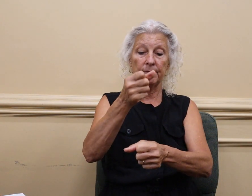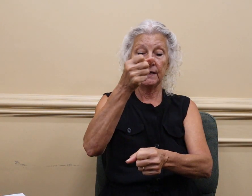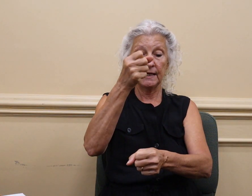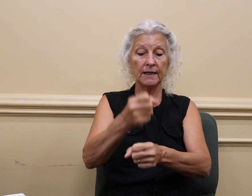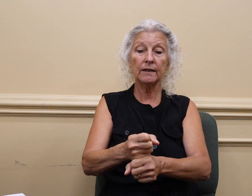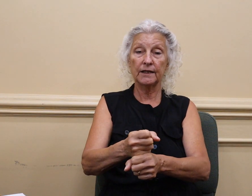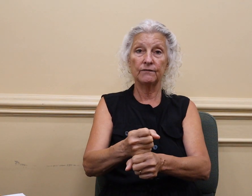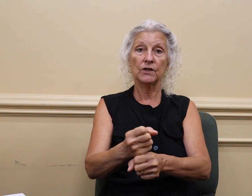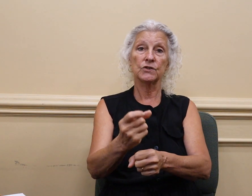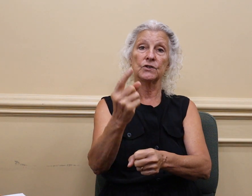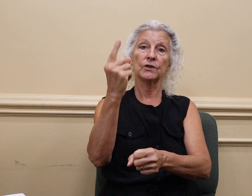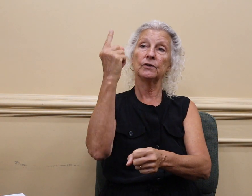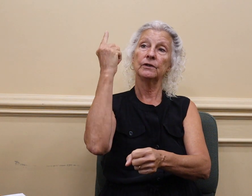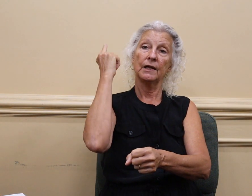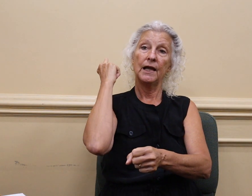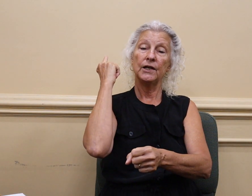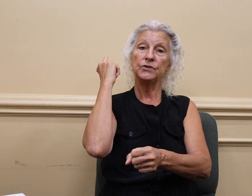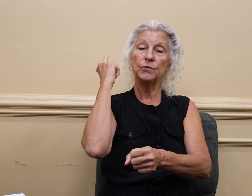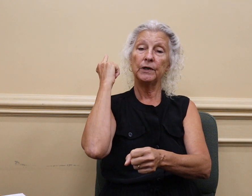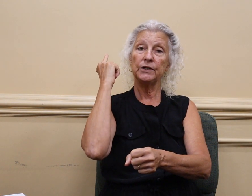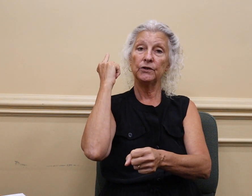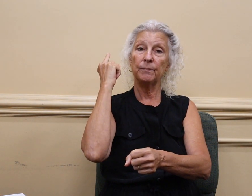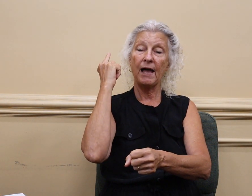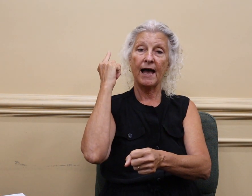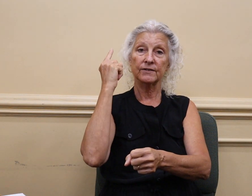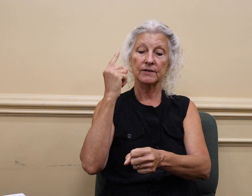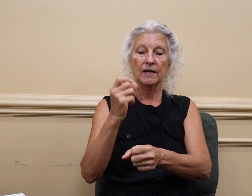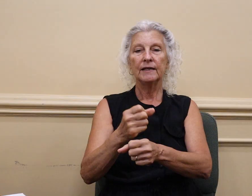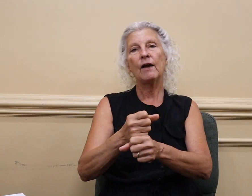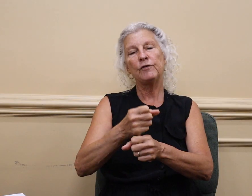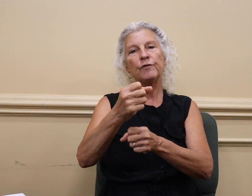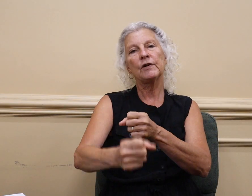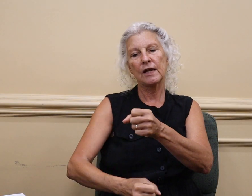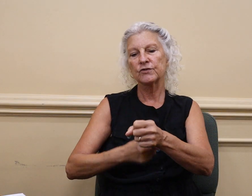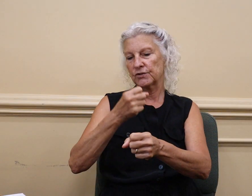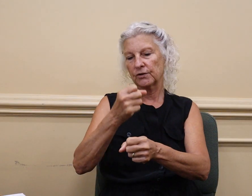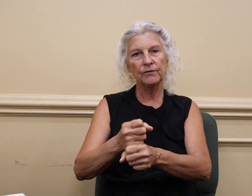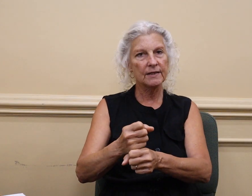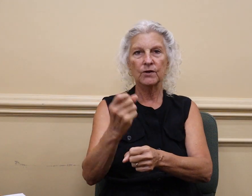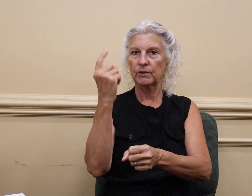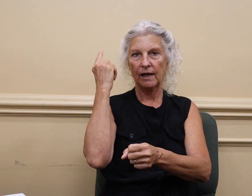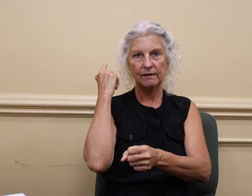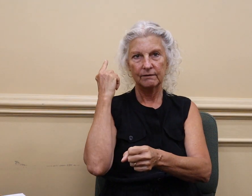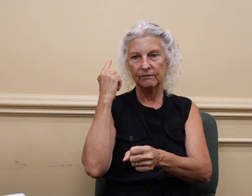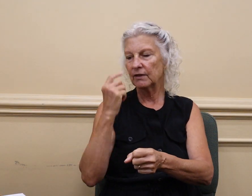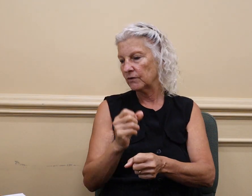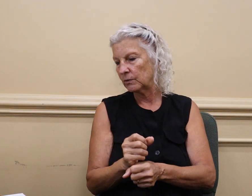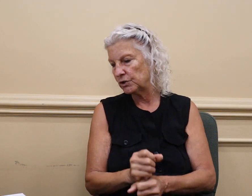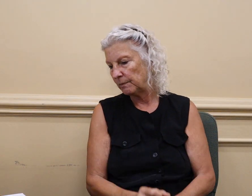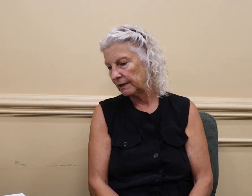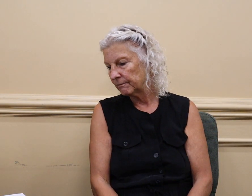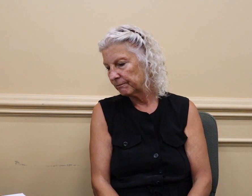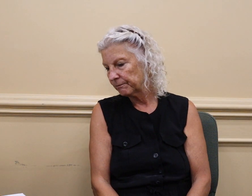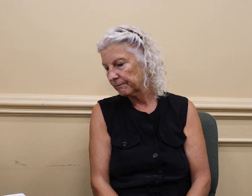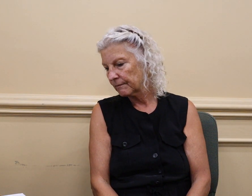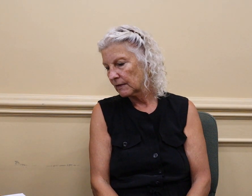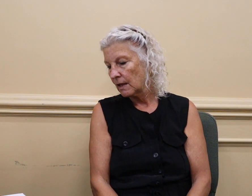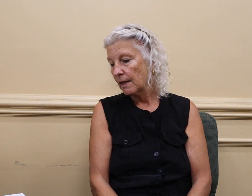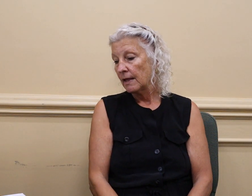thing. You hit it like you've done the circle, and you do 1 year in your past. Now, if you're forgetting circle, that's okay. They'll know what you mean.